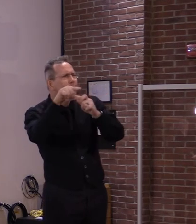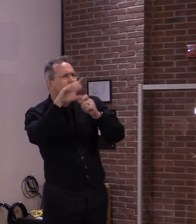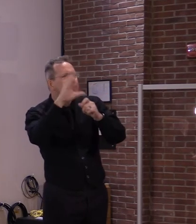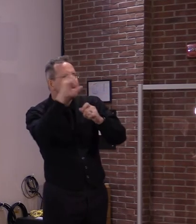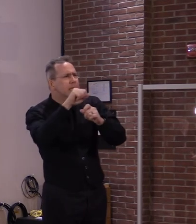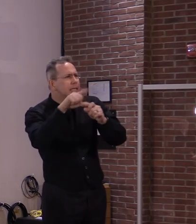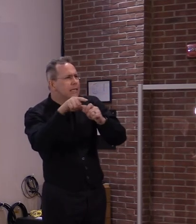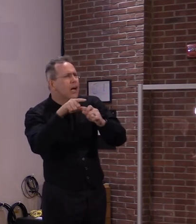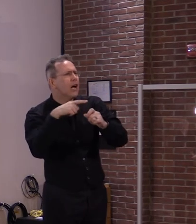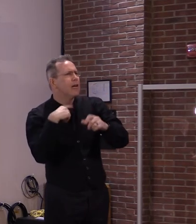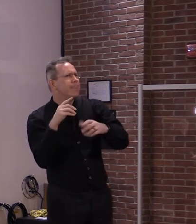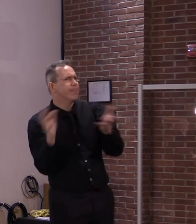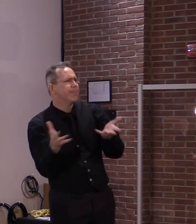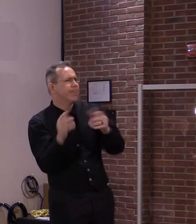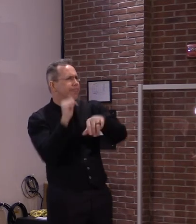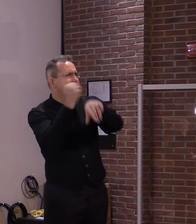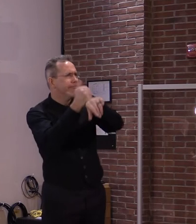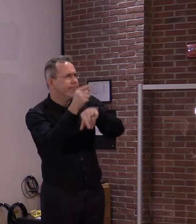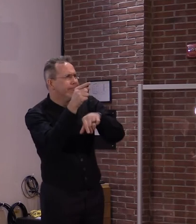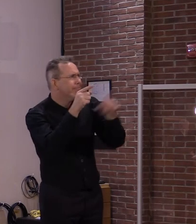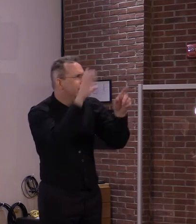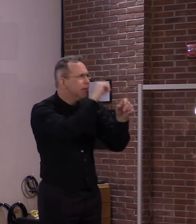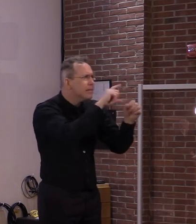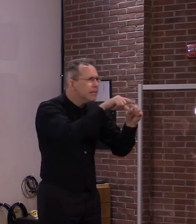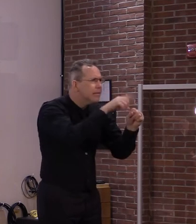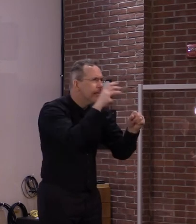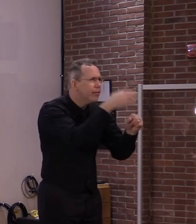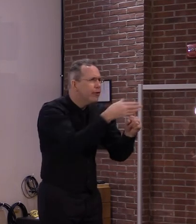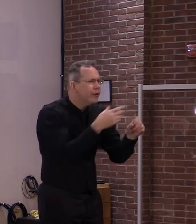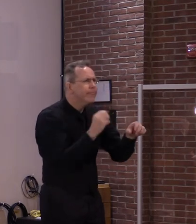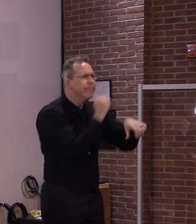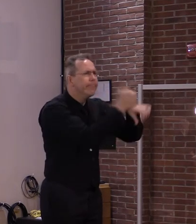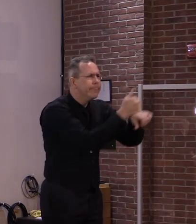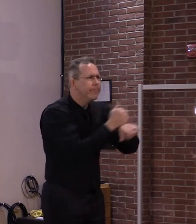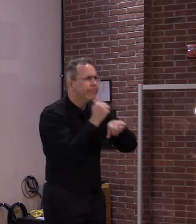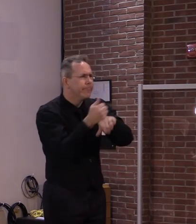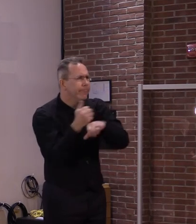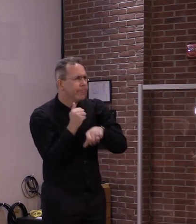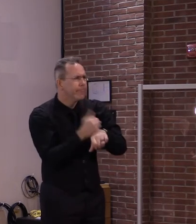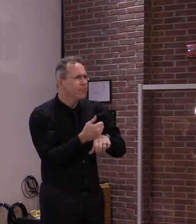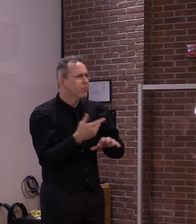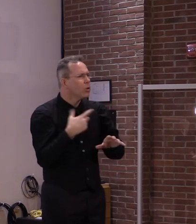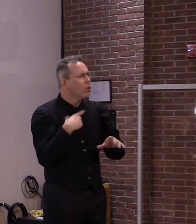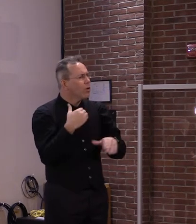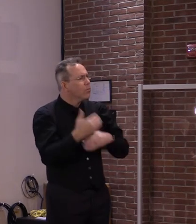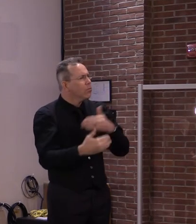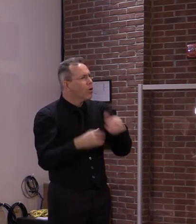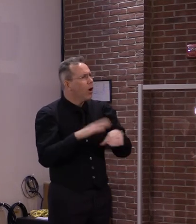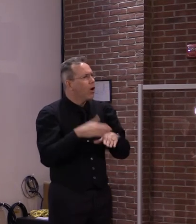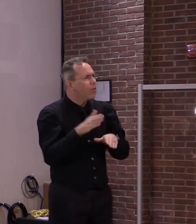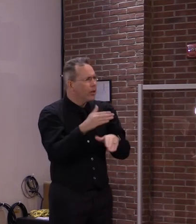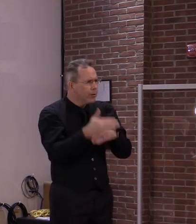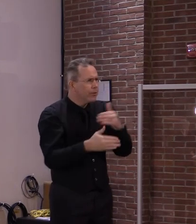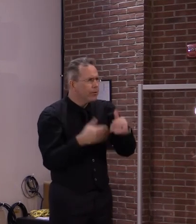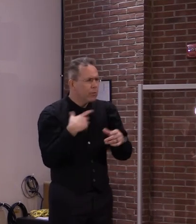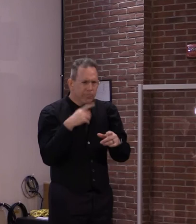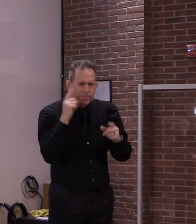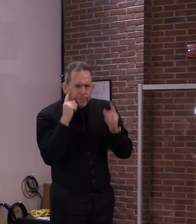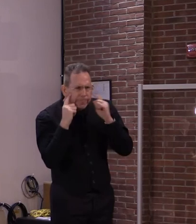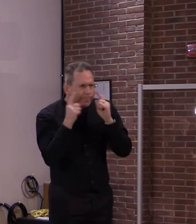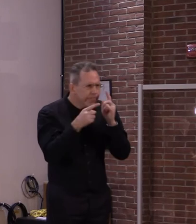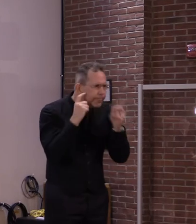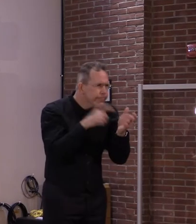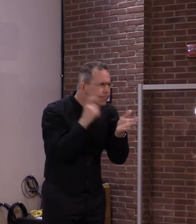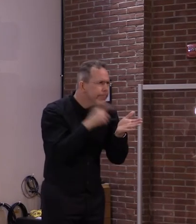in bennington county is uh is no different so we will look at bennington county in the same way that we look at every county